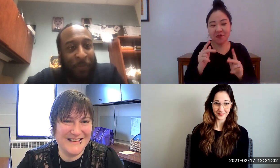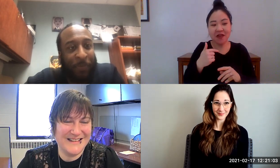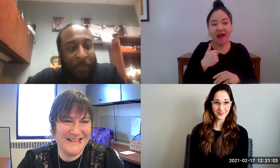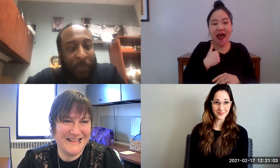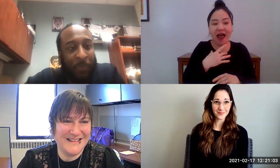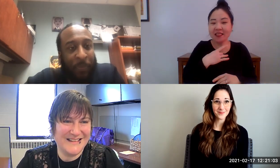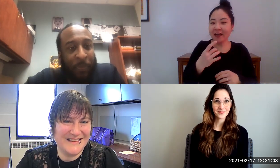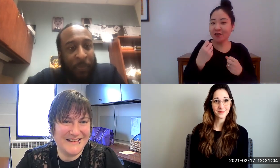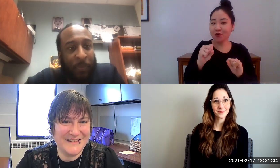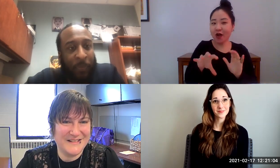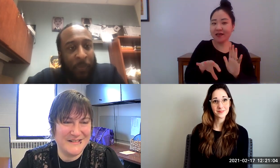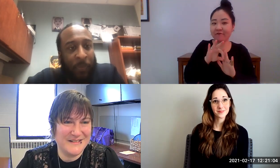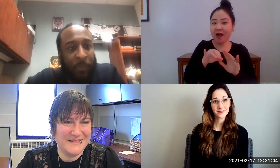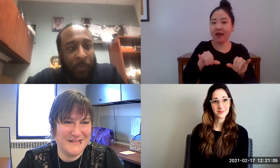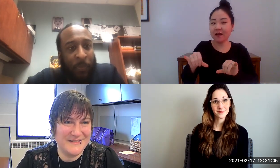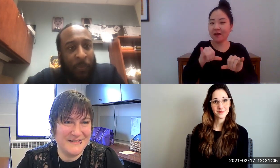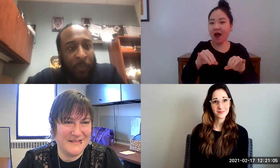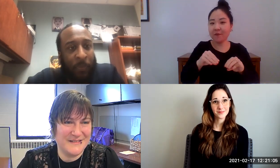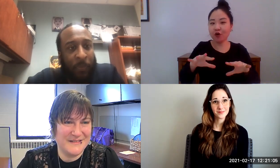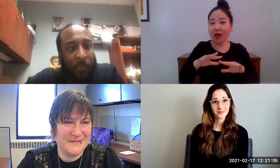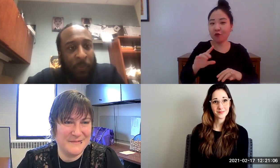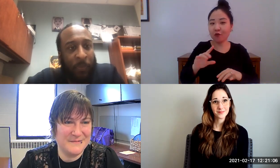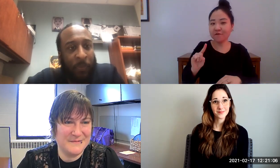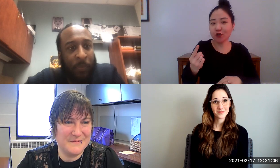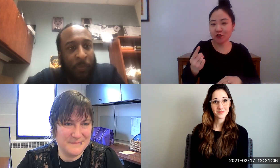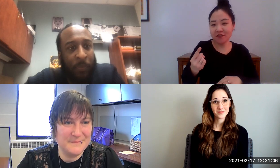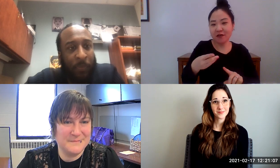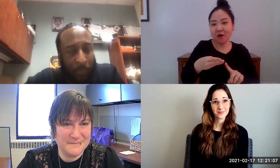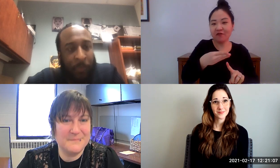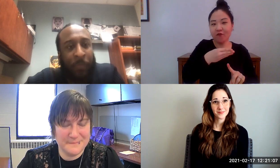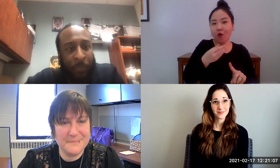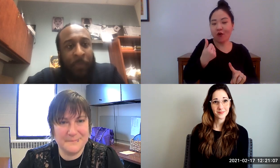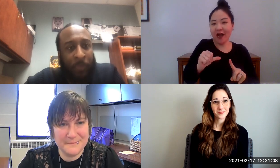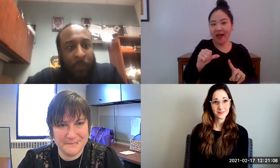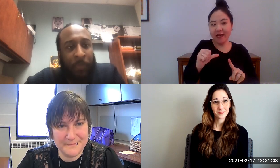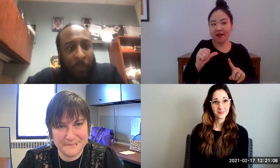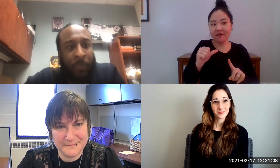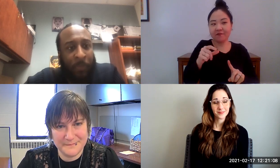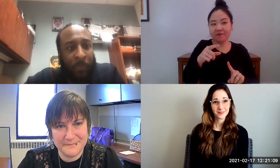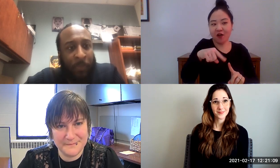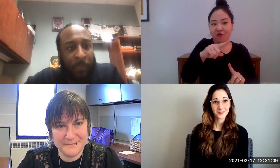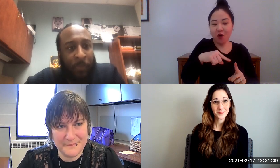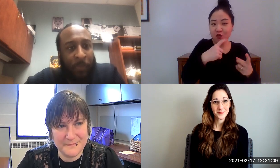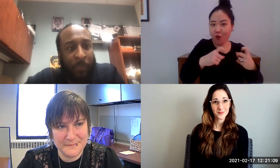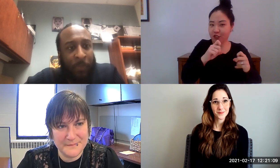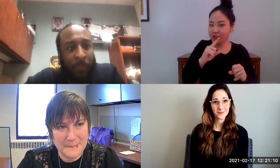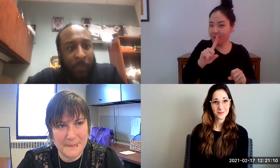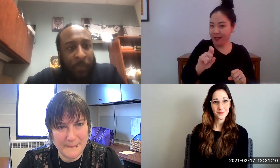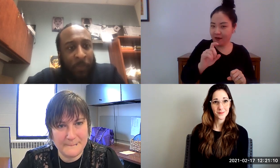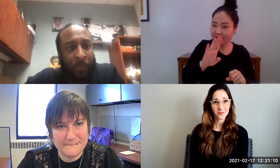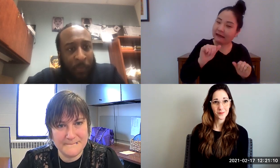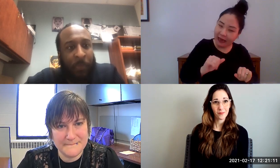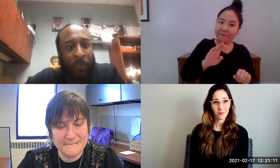to people. I like to try to find common ground first before any of those